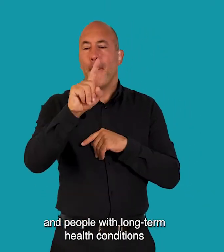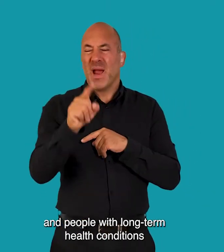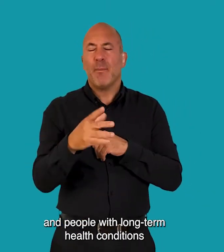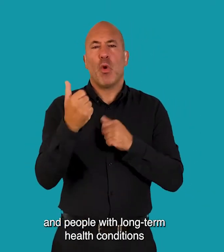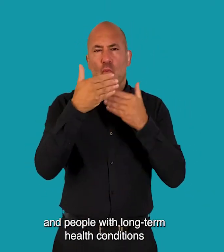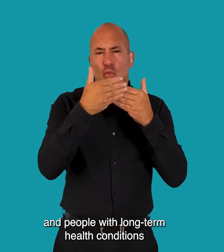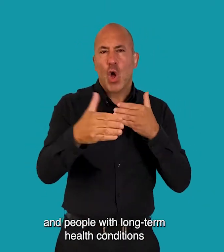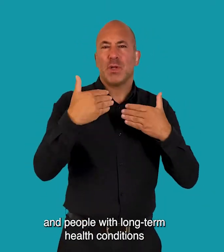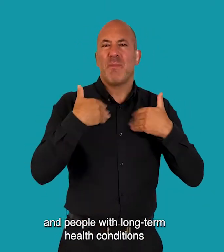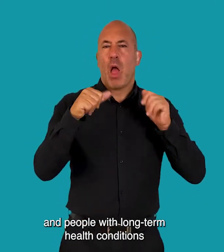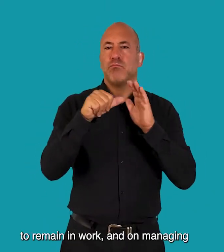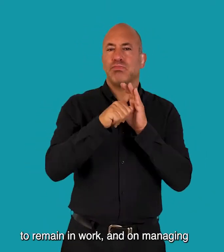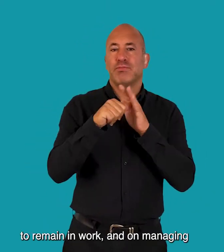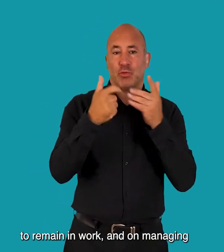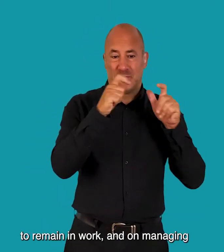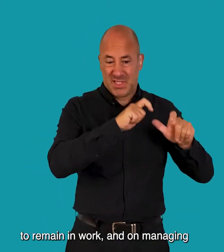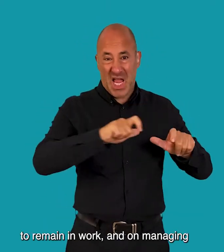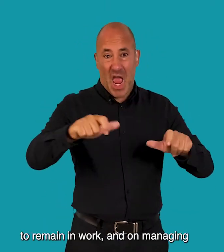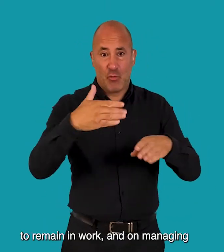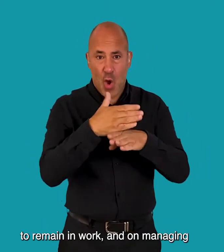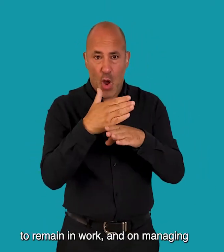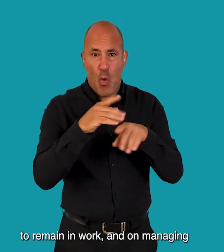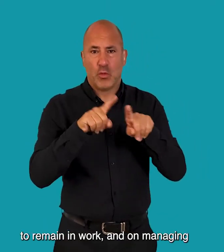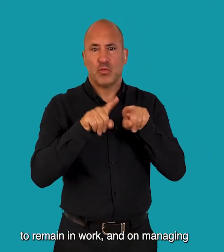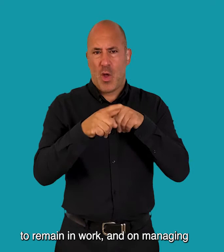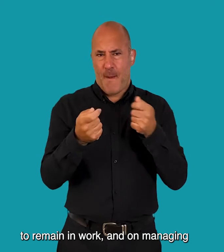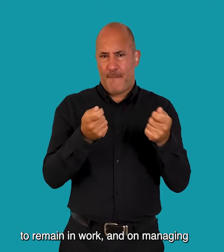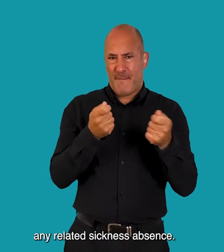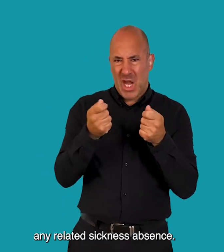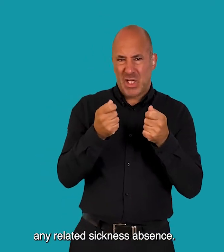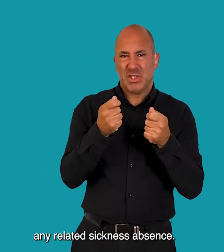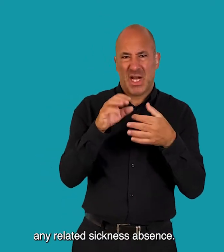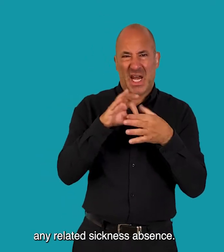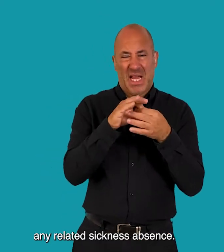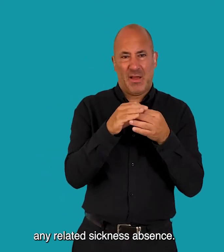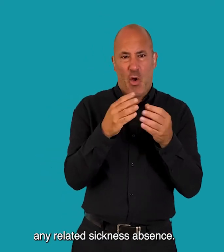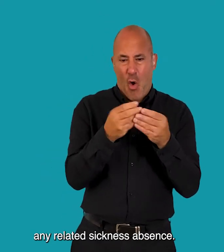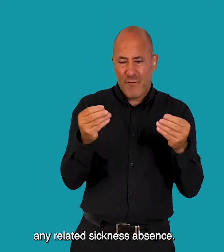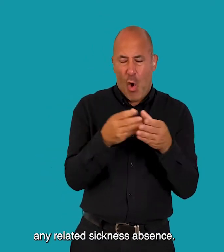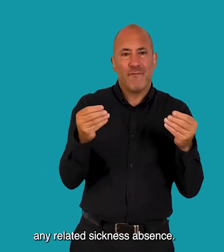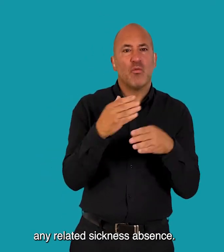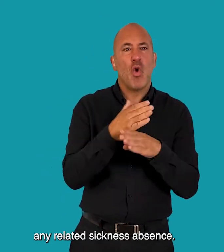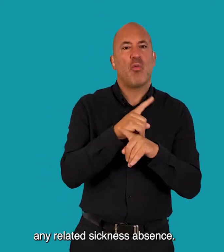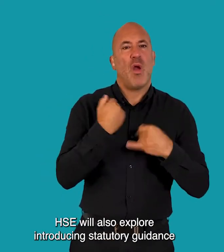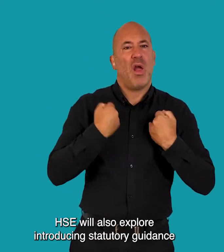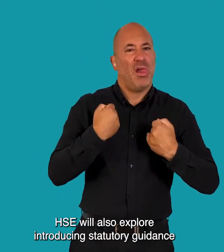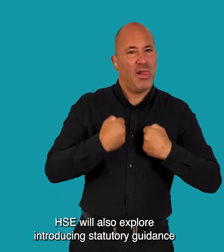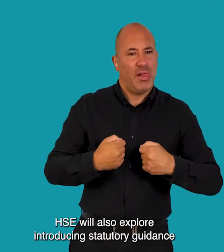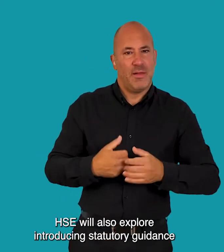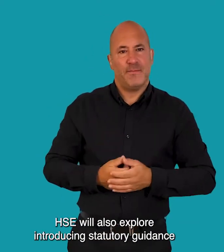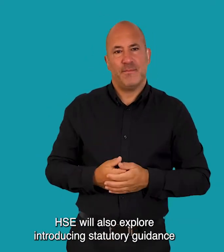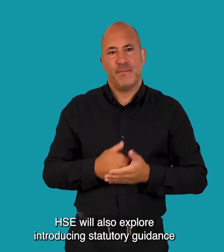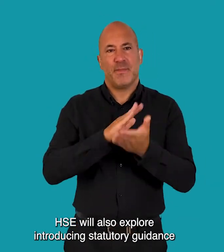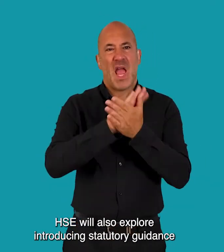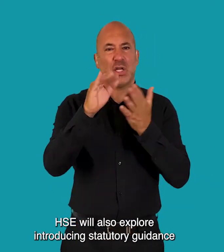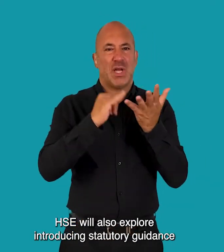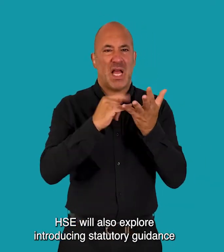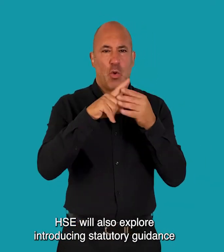health conditions to remain in work, and on managing any related sickness absence. HSE will also explore